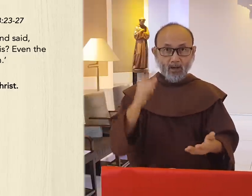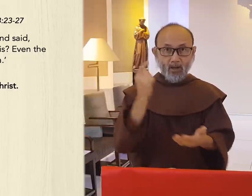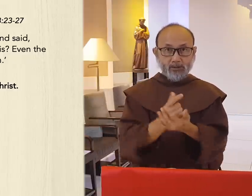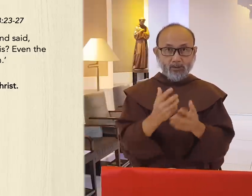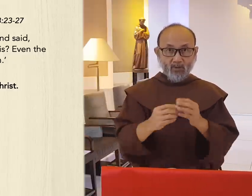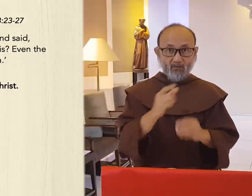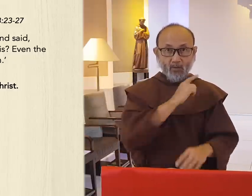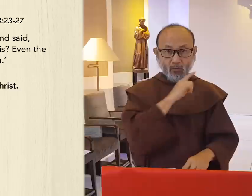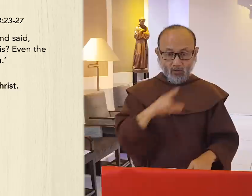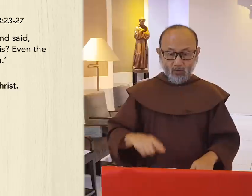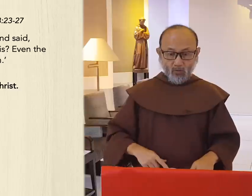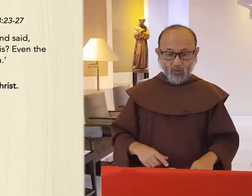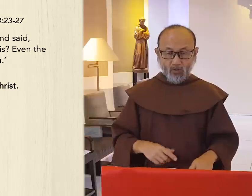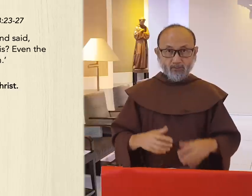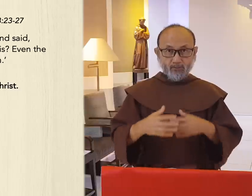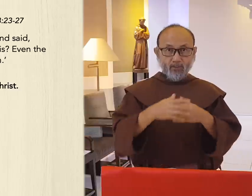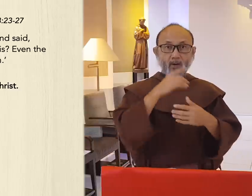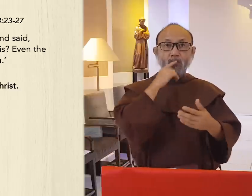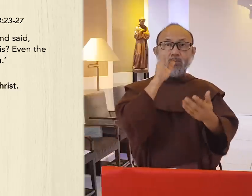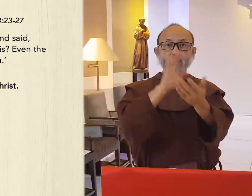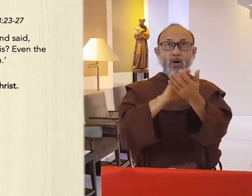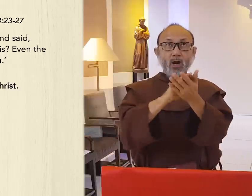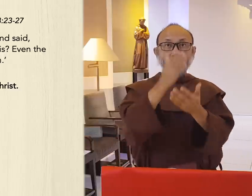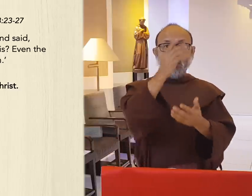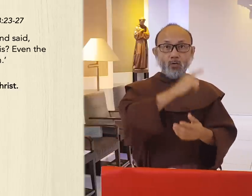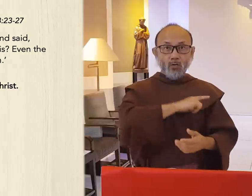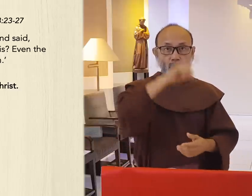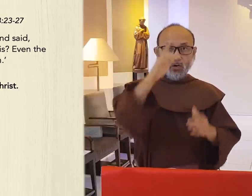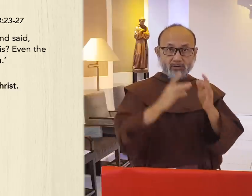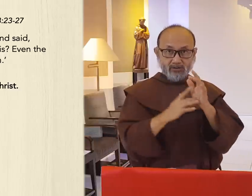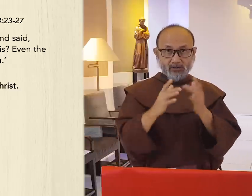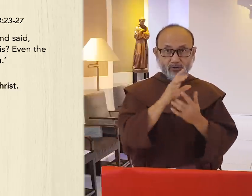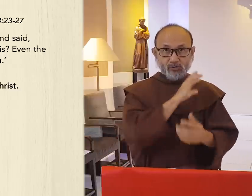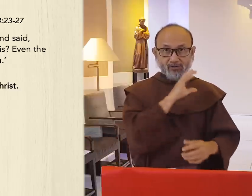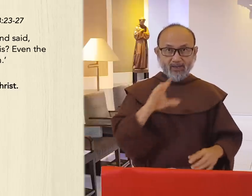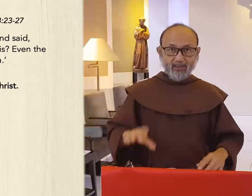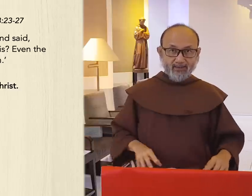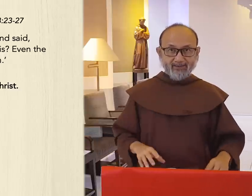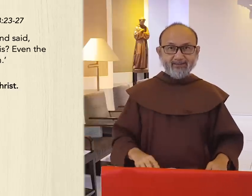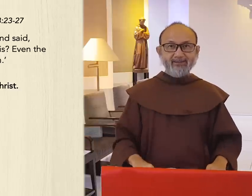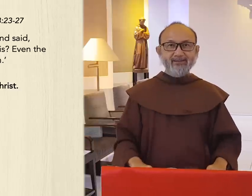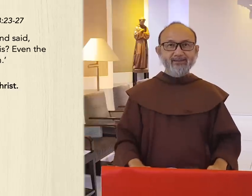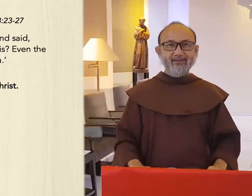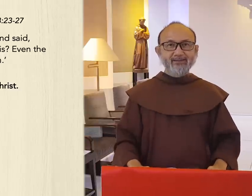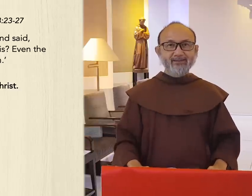The Gospel of the Lord. Praise you, Lord Jesus Christ.